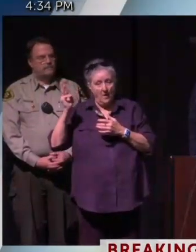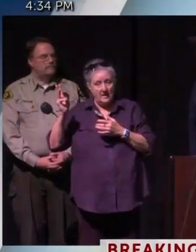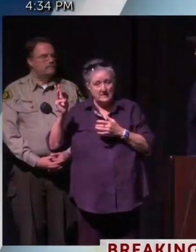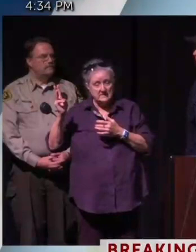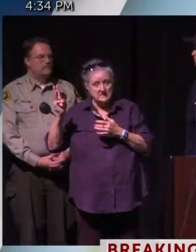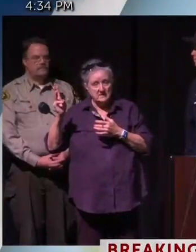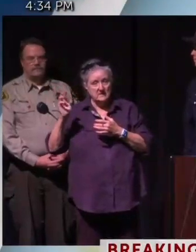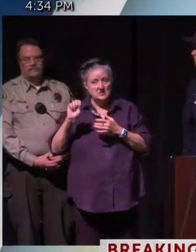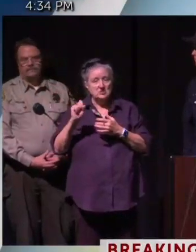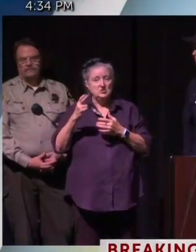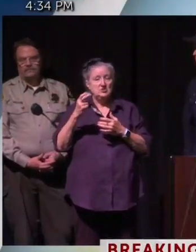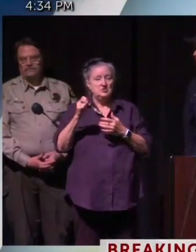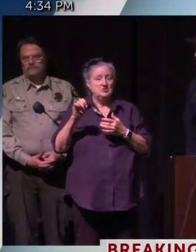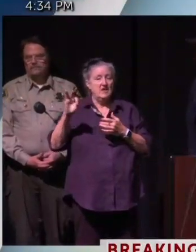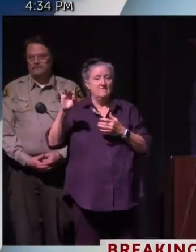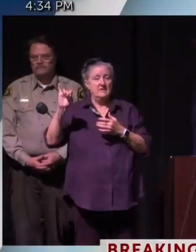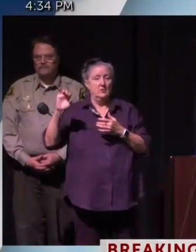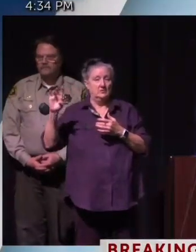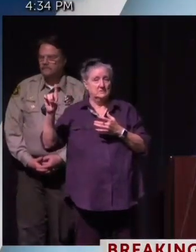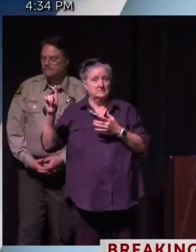into Sheffield and